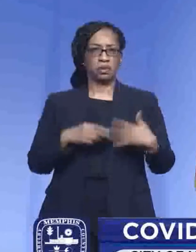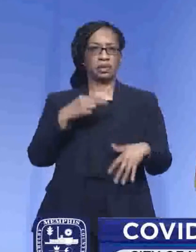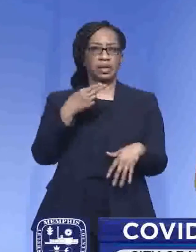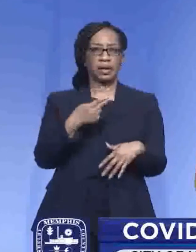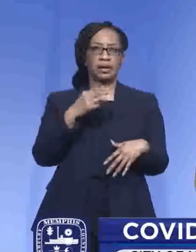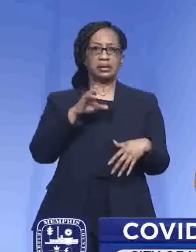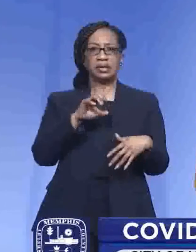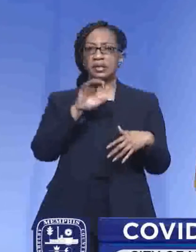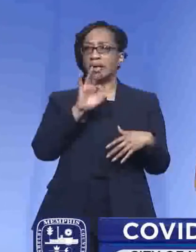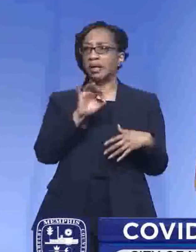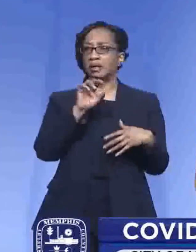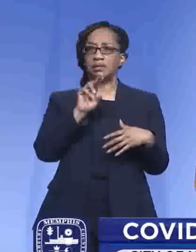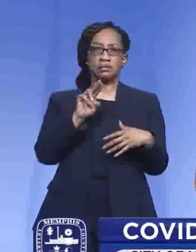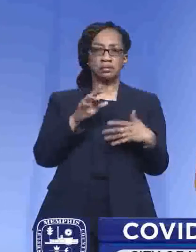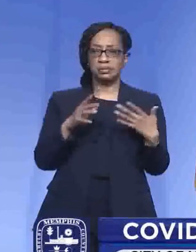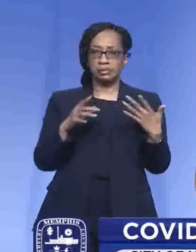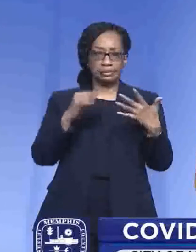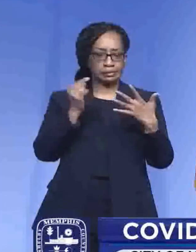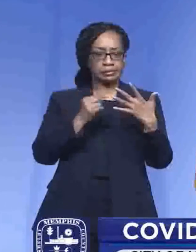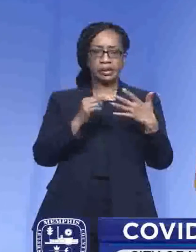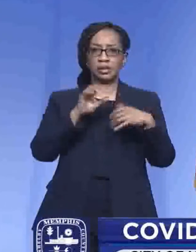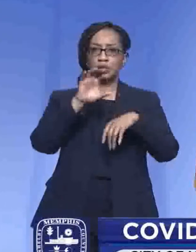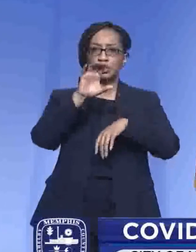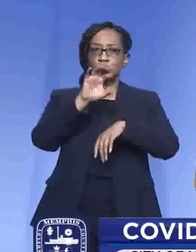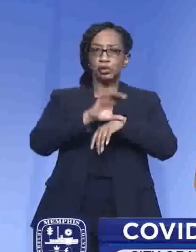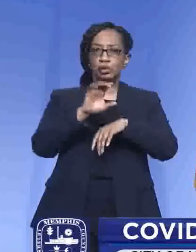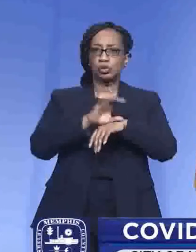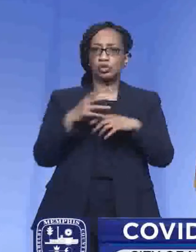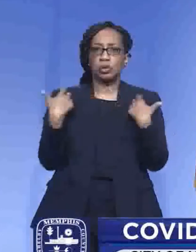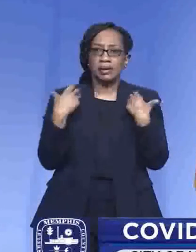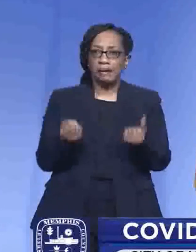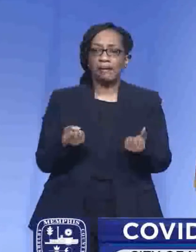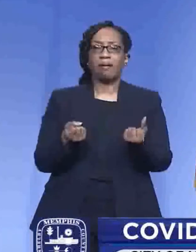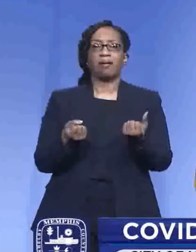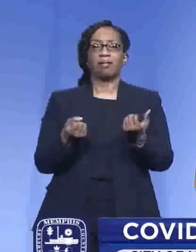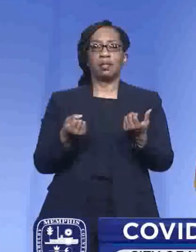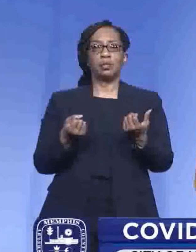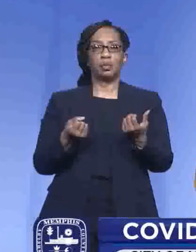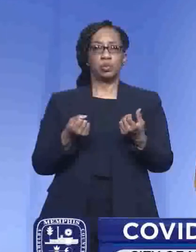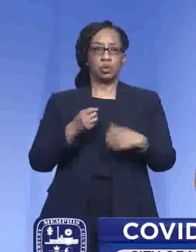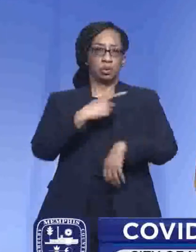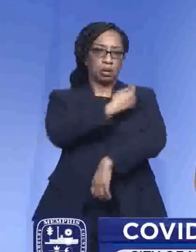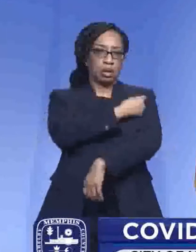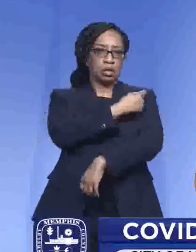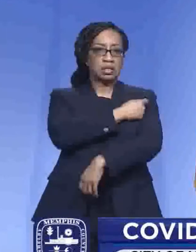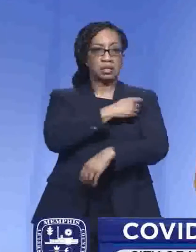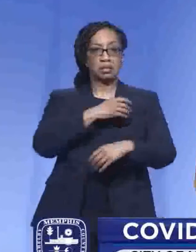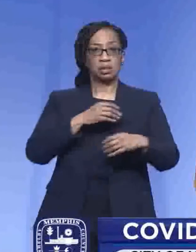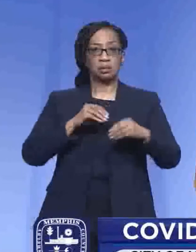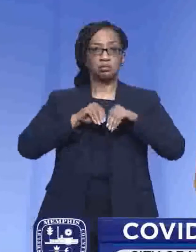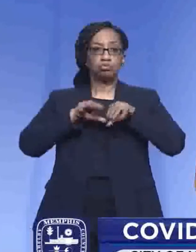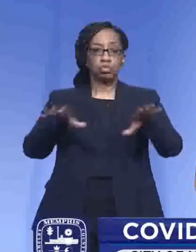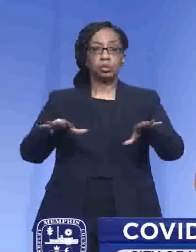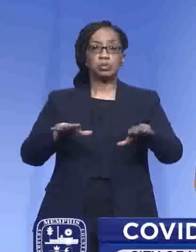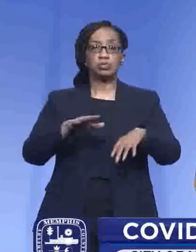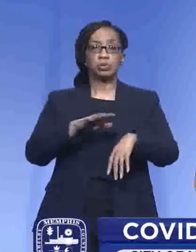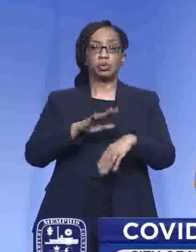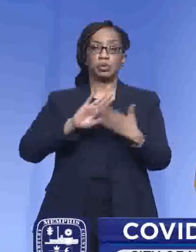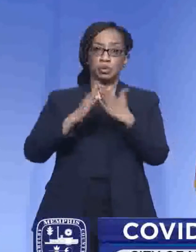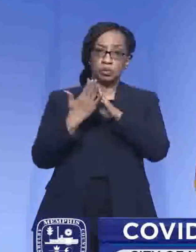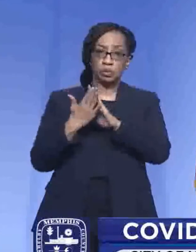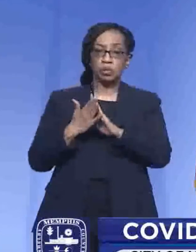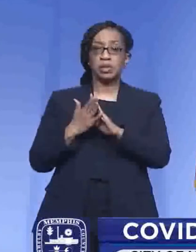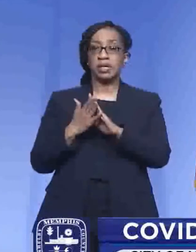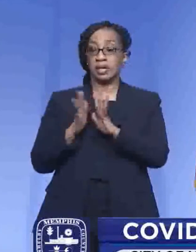Christ Community Church Health, to adequately put vaccine out in the communities through their clinics, and then the balance will come to